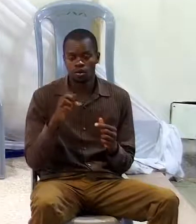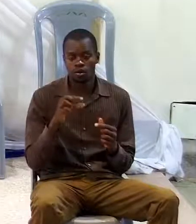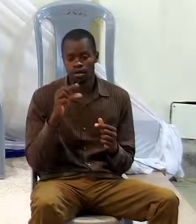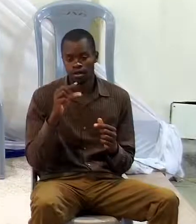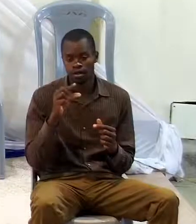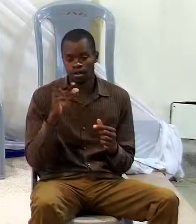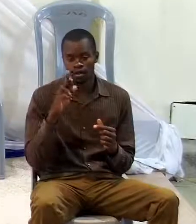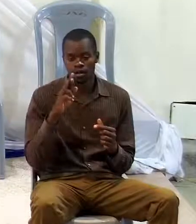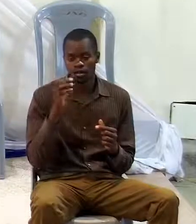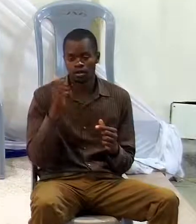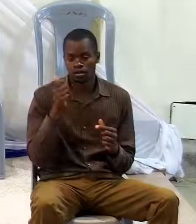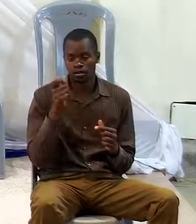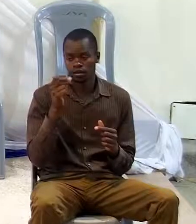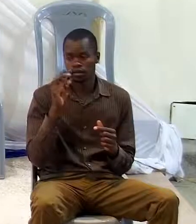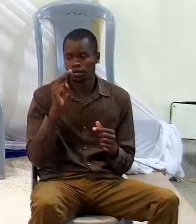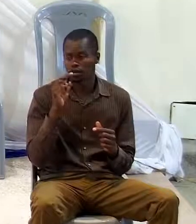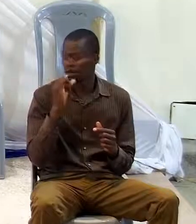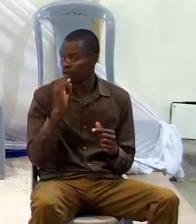these proteins.